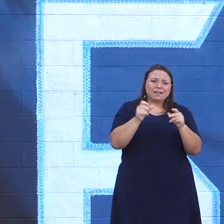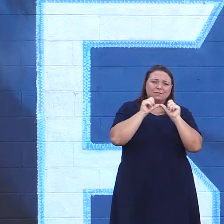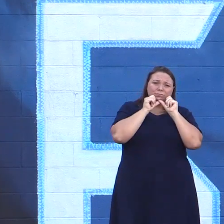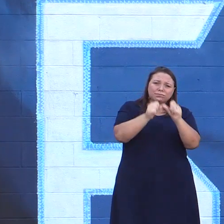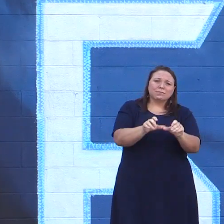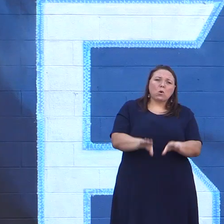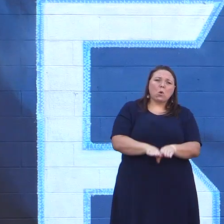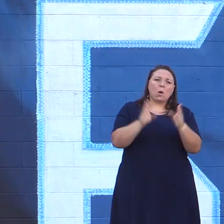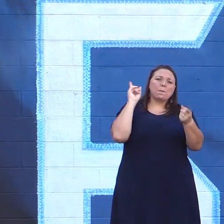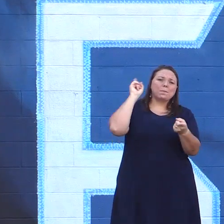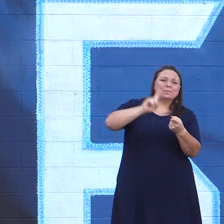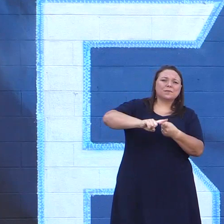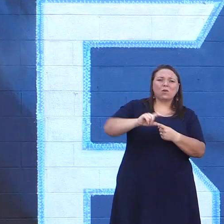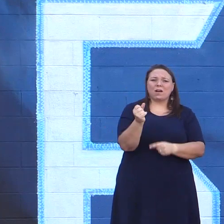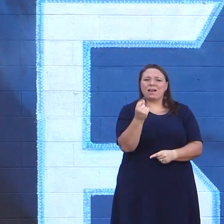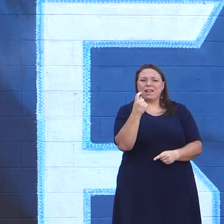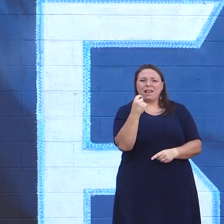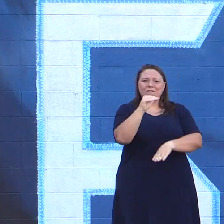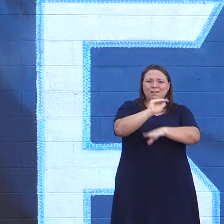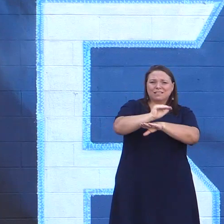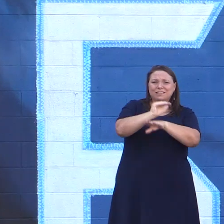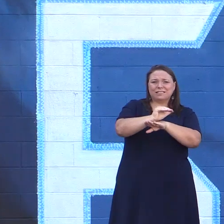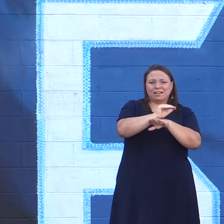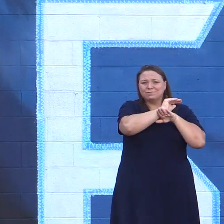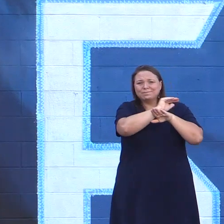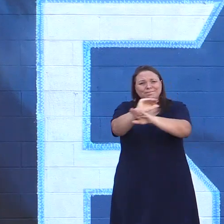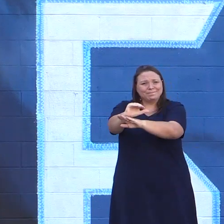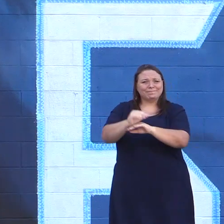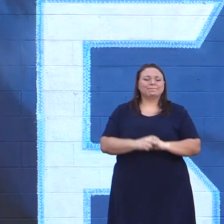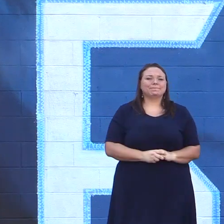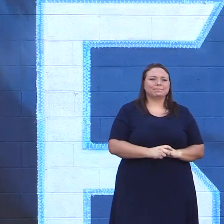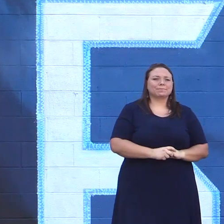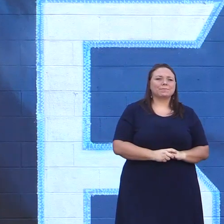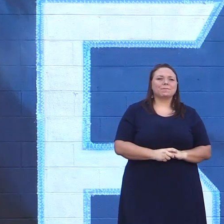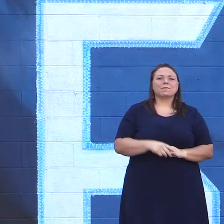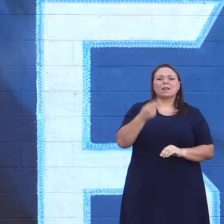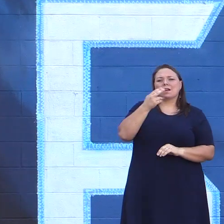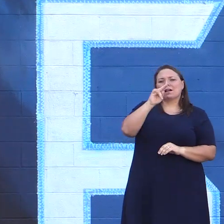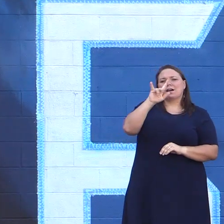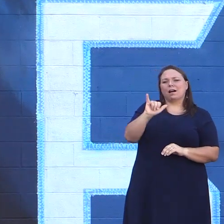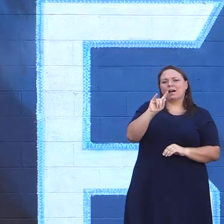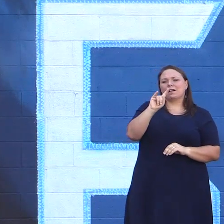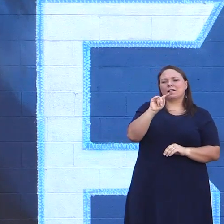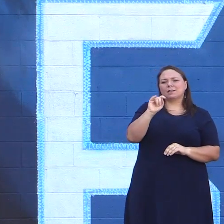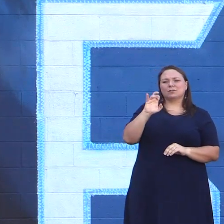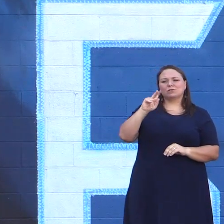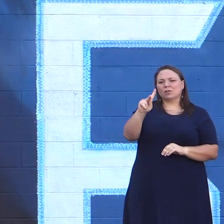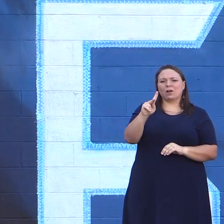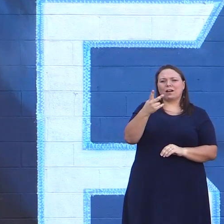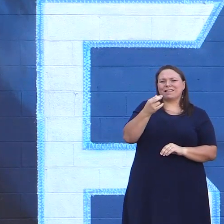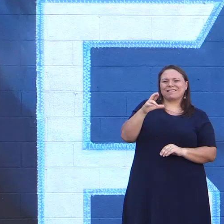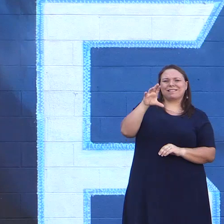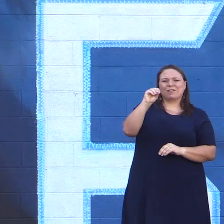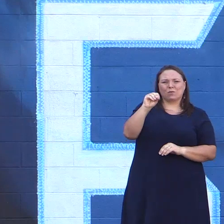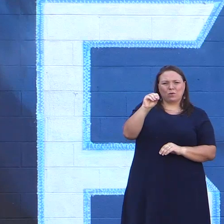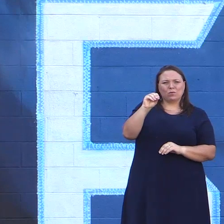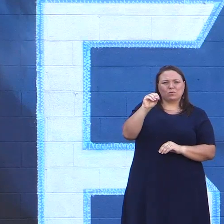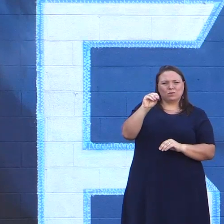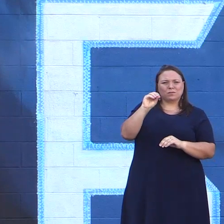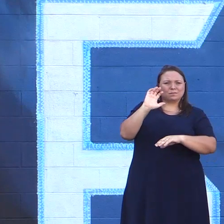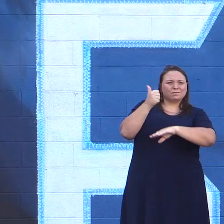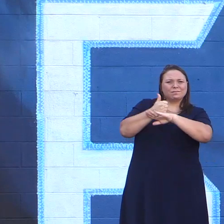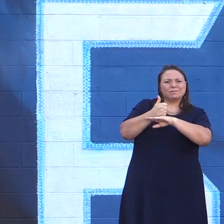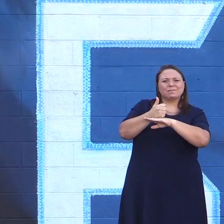open until 11 p.m. nightly. The Honky Tonk Heroes campaign, an initiative of the Nashville Convention